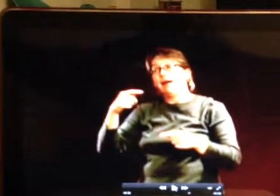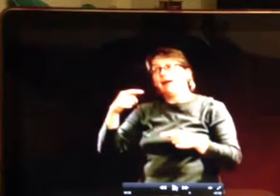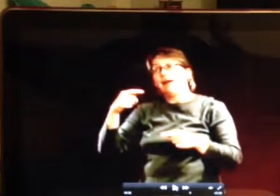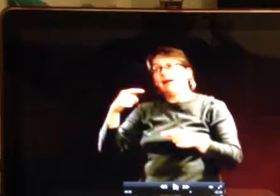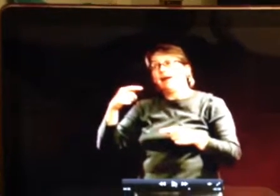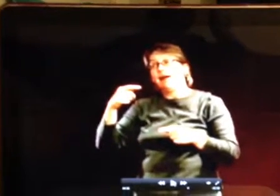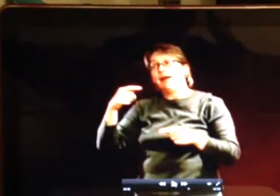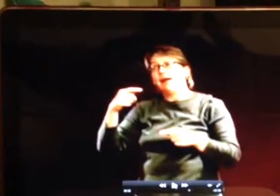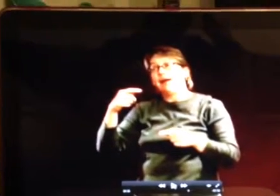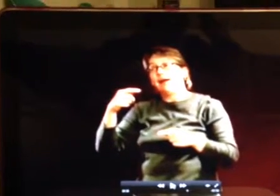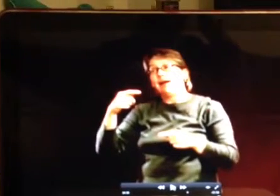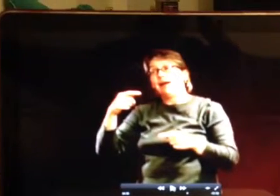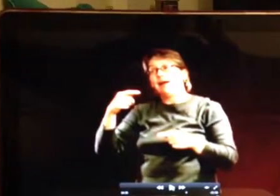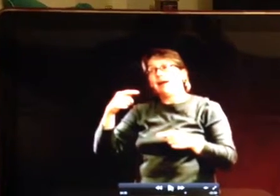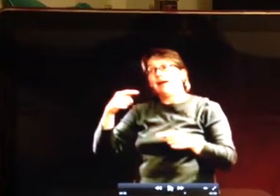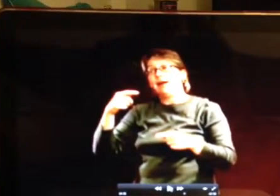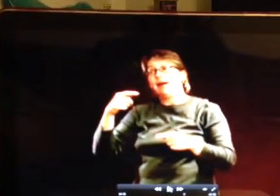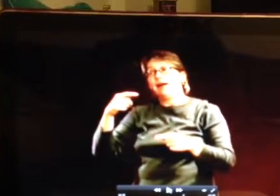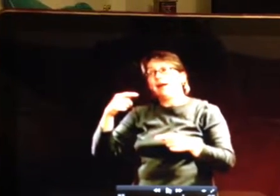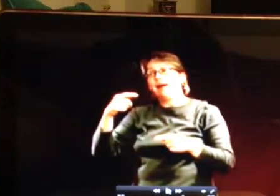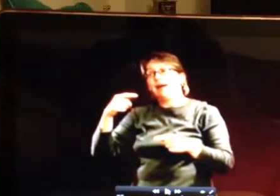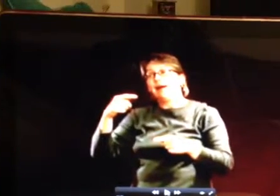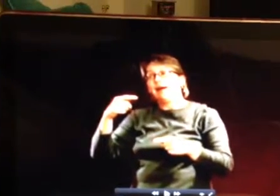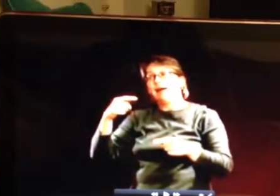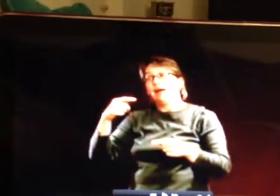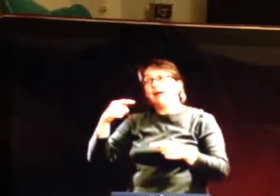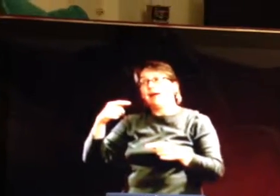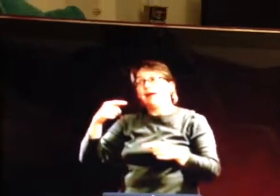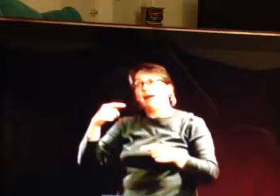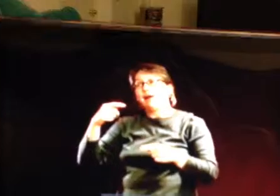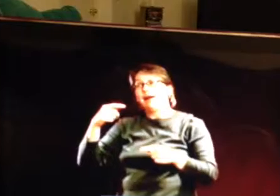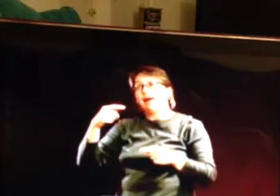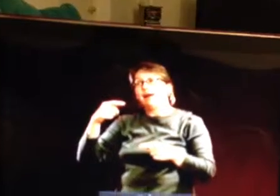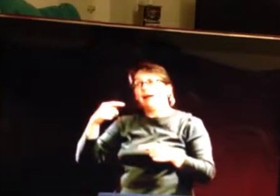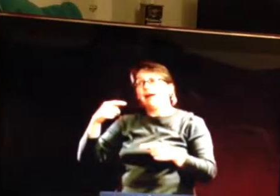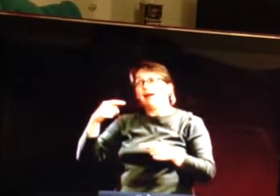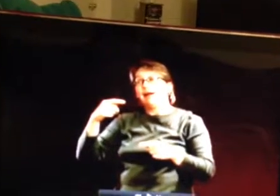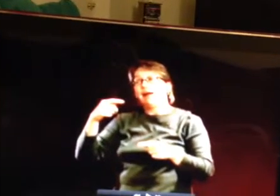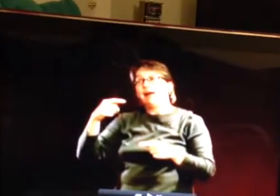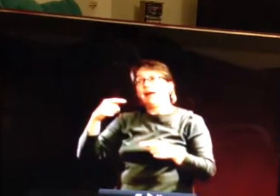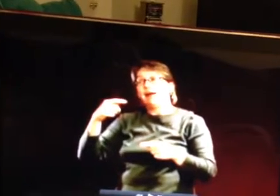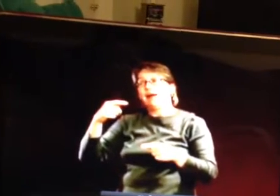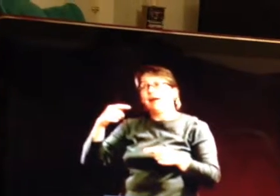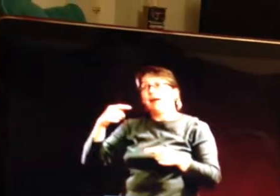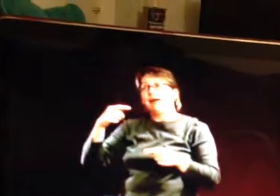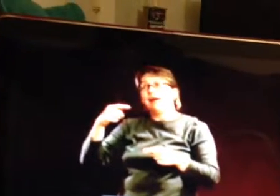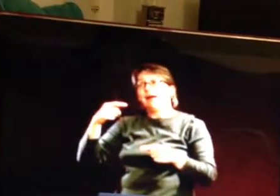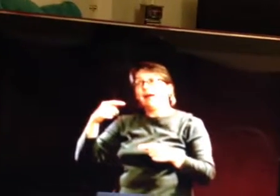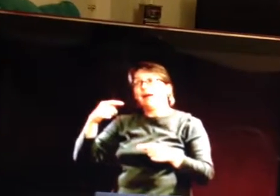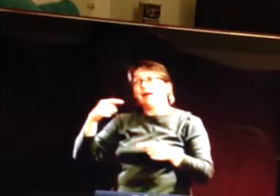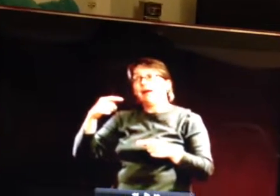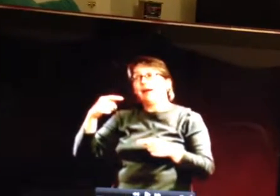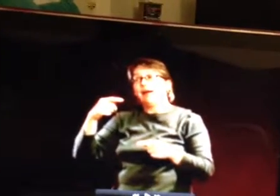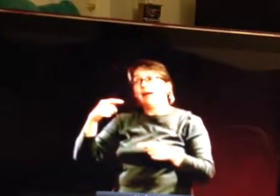straight, but it would end up leaning to the right, and then it would go to the right, and then we would have to zigzag back and go